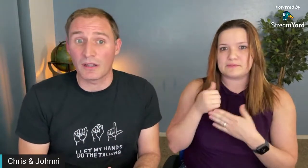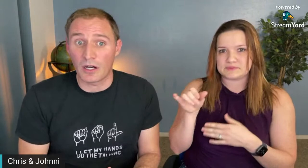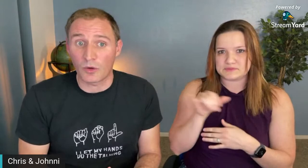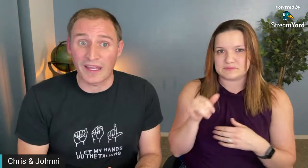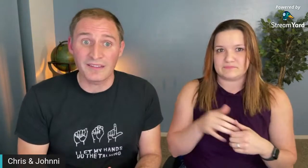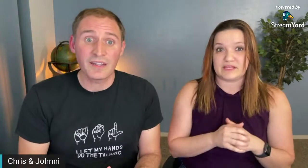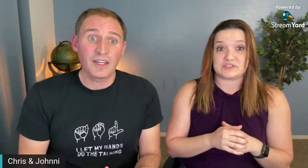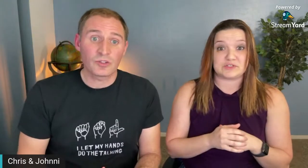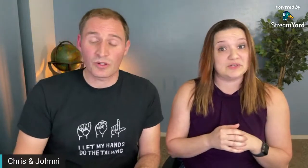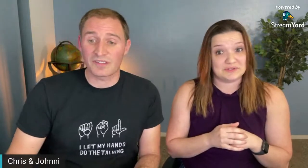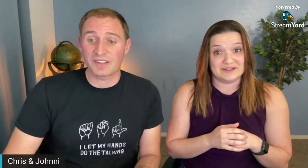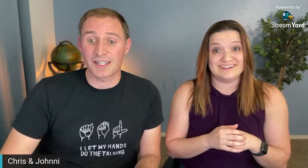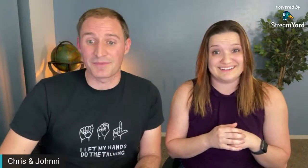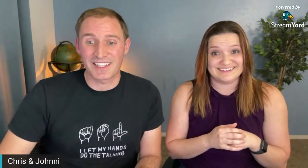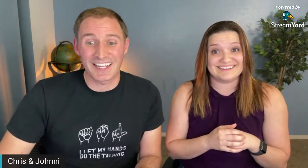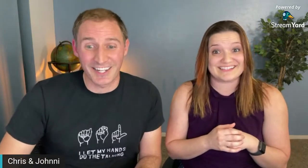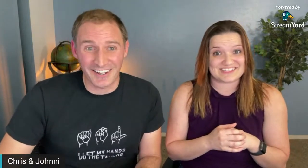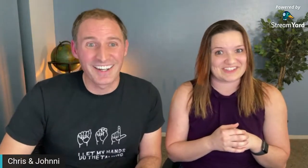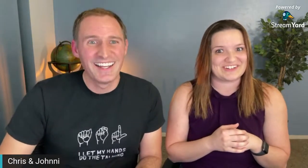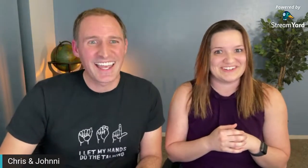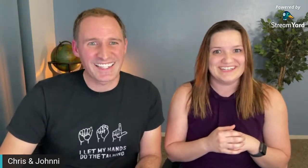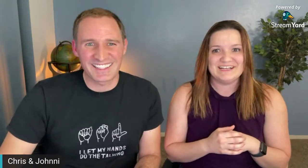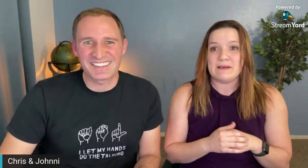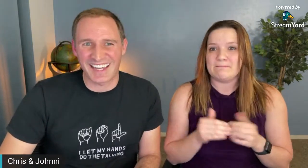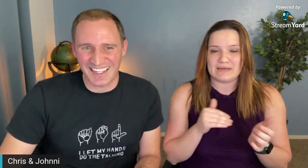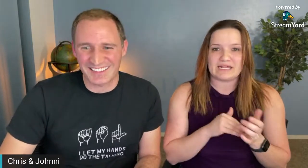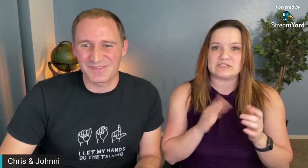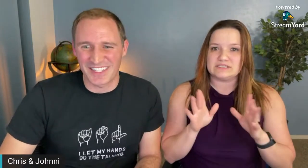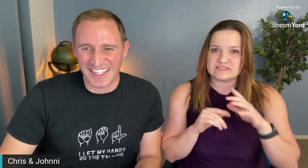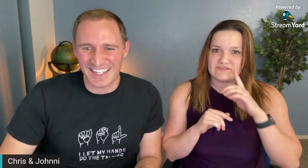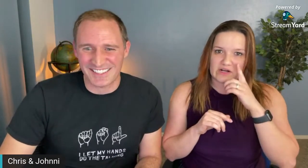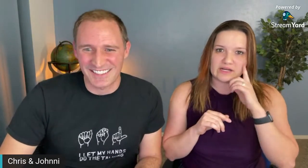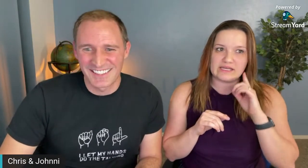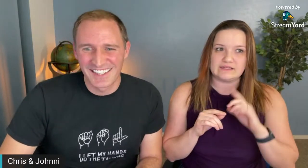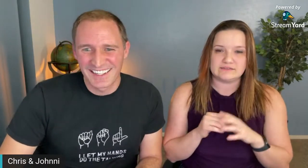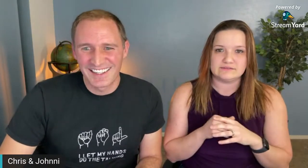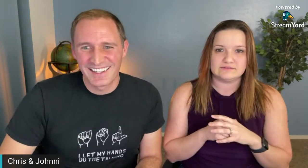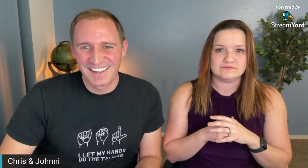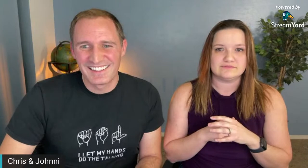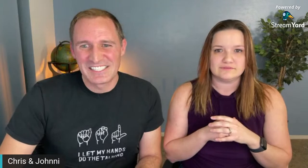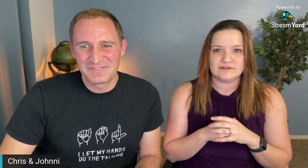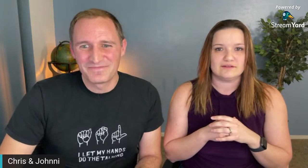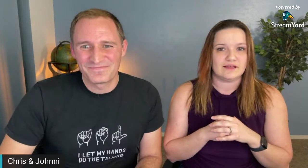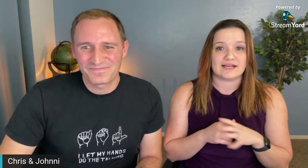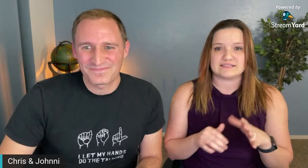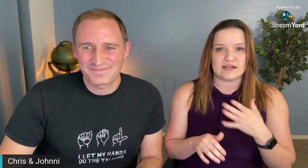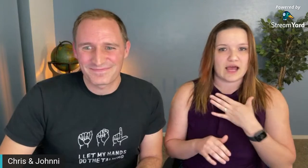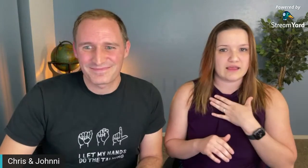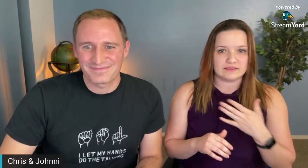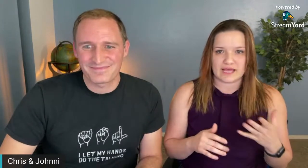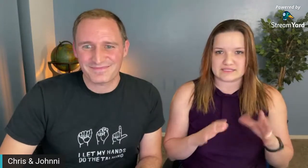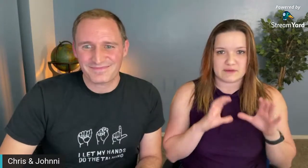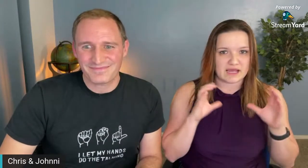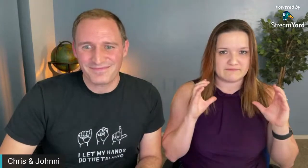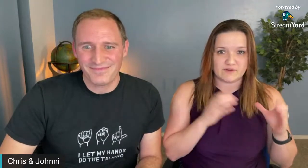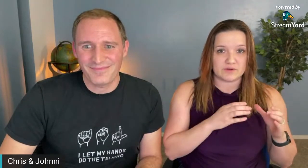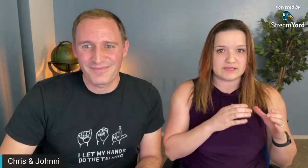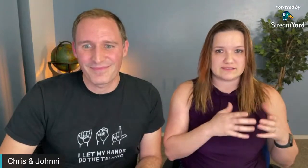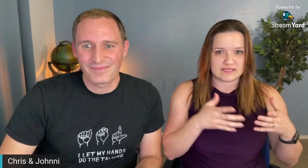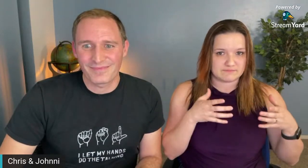long ways. That's true. Towards clear and concise medical communication. Is a very Like I said, that's my focus.